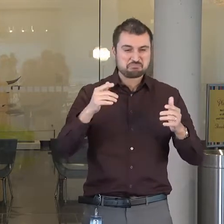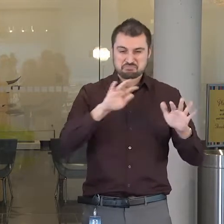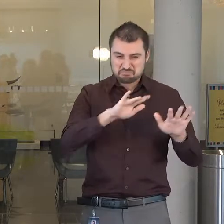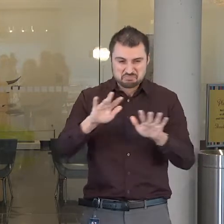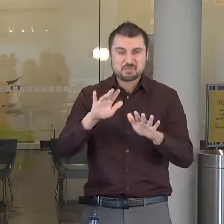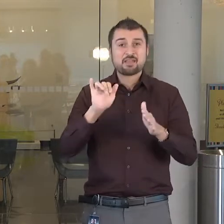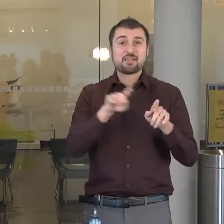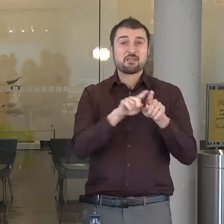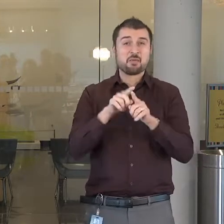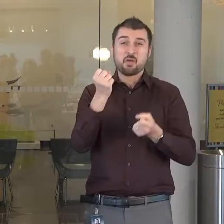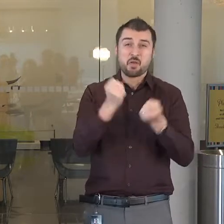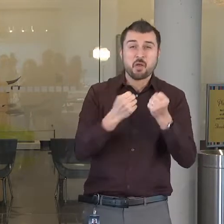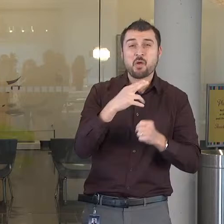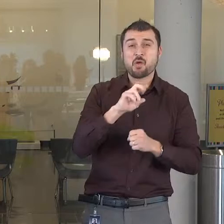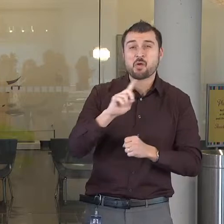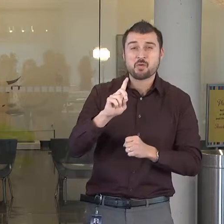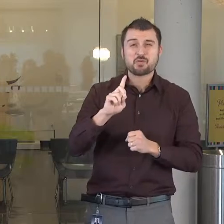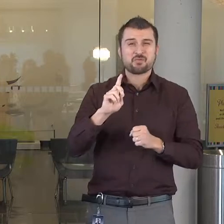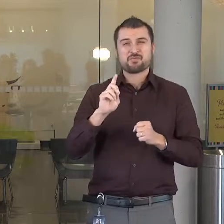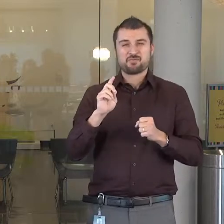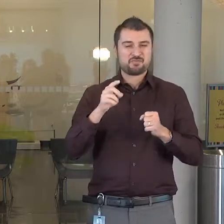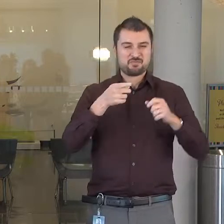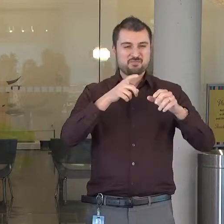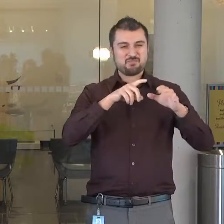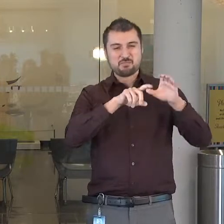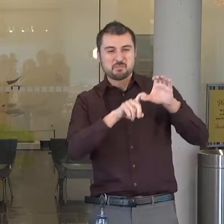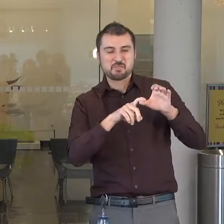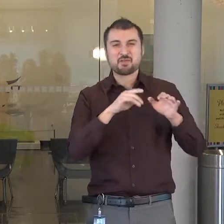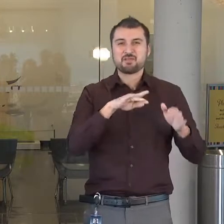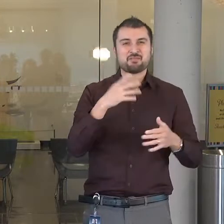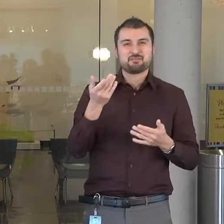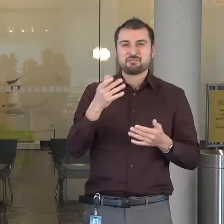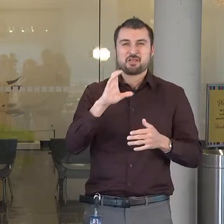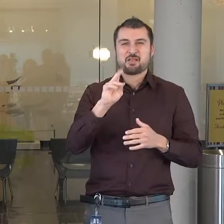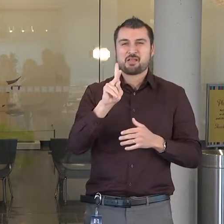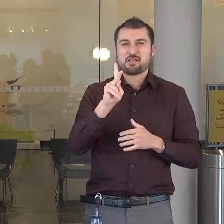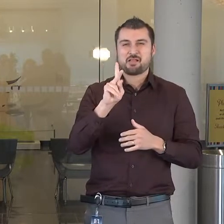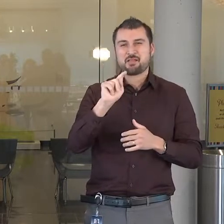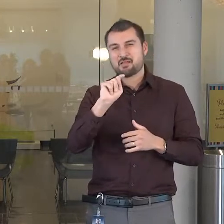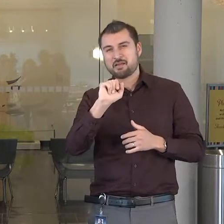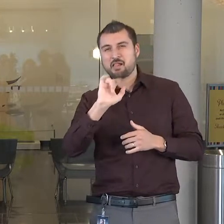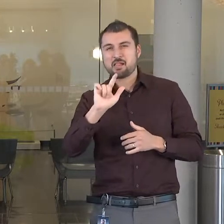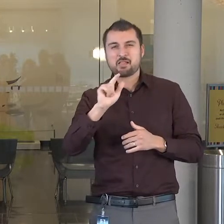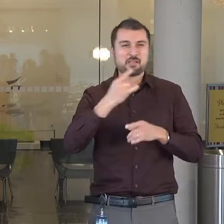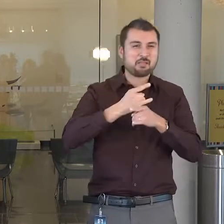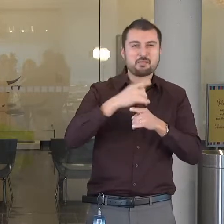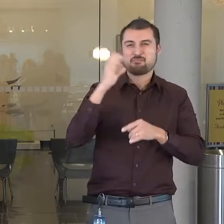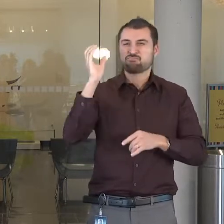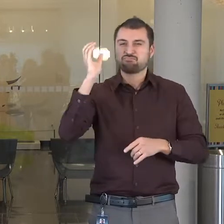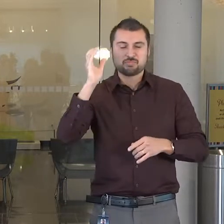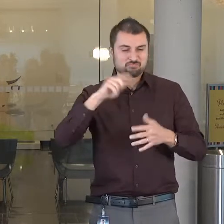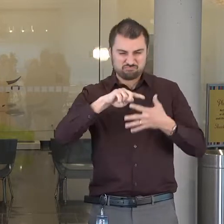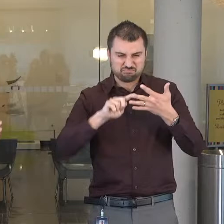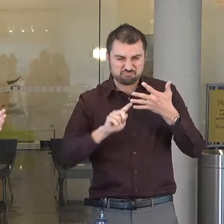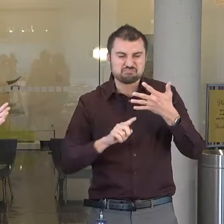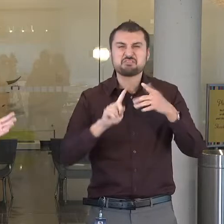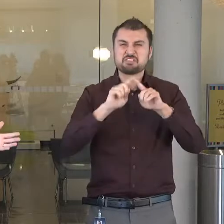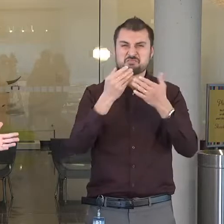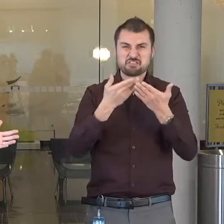hood ornaments and cocktail shakers, lots of different things. Art Deco was a huge